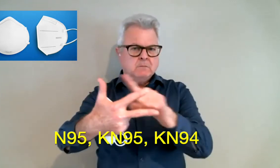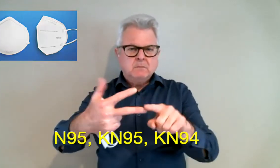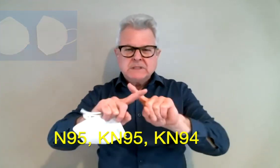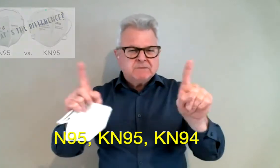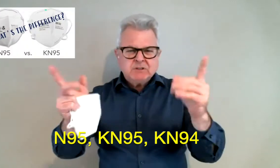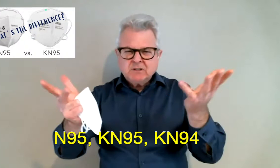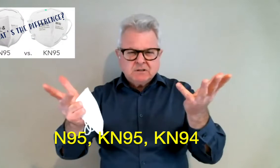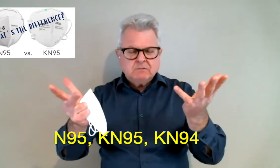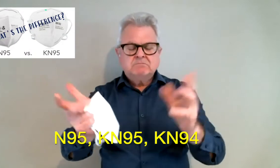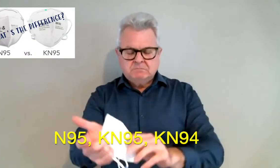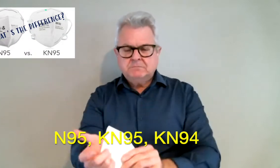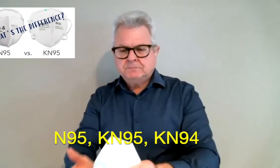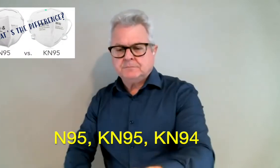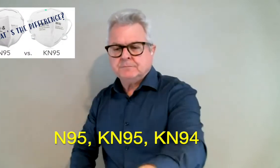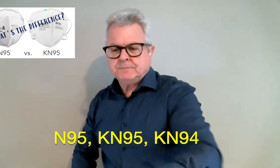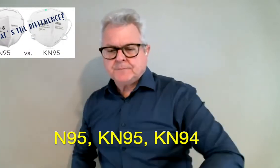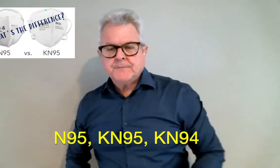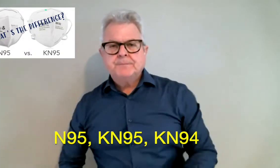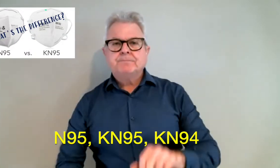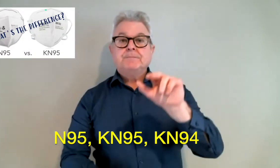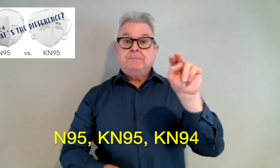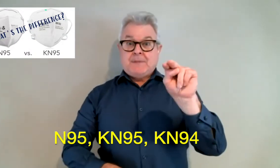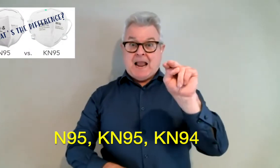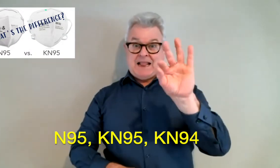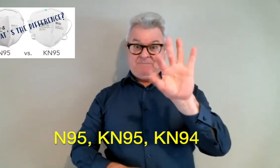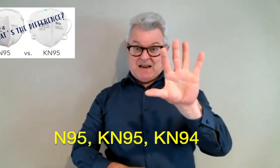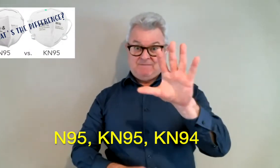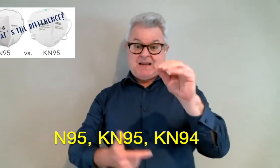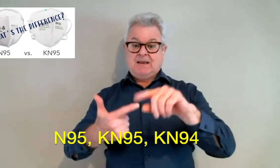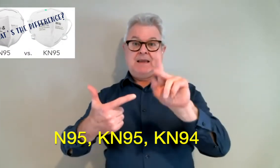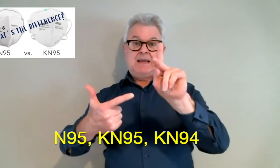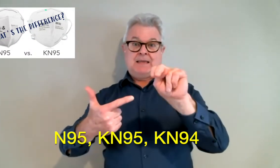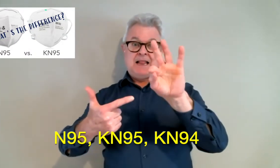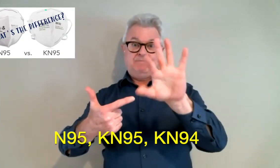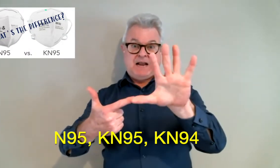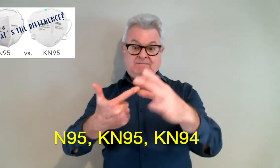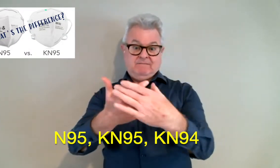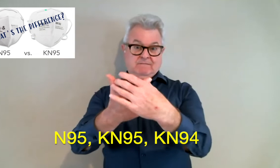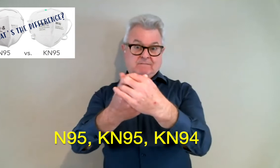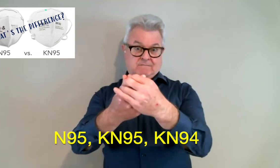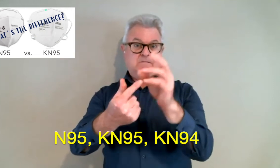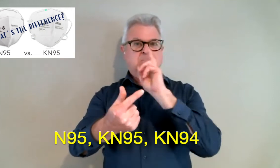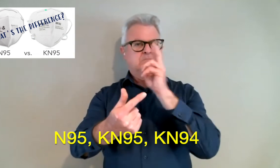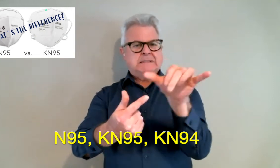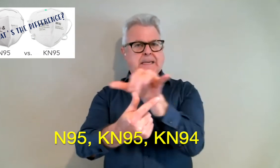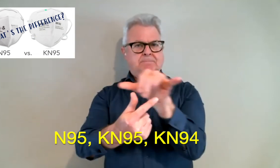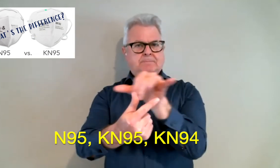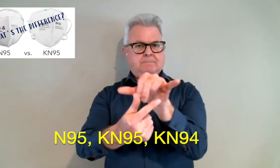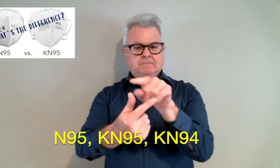KF94. Now, you may be asking, what is the difference between these 3 masks? The K95 and the KN95